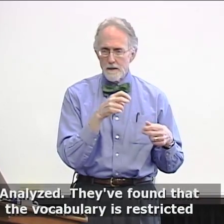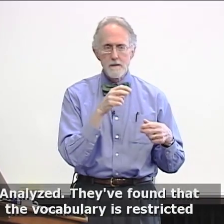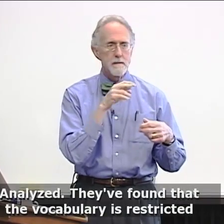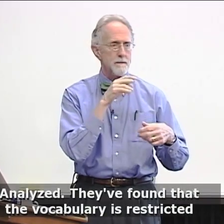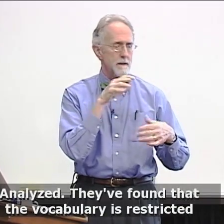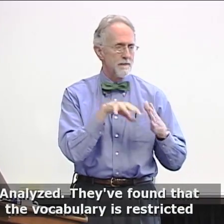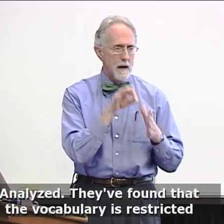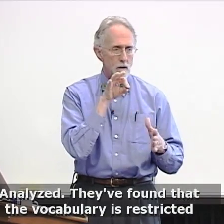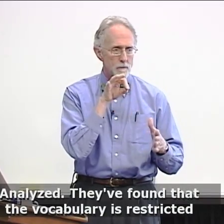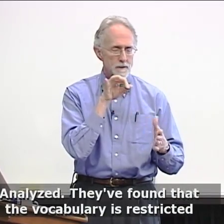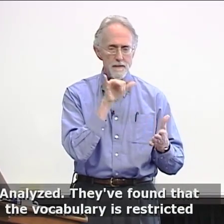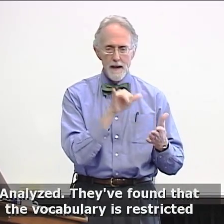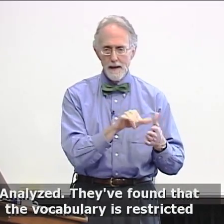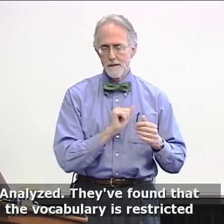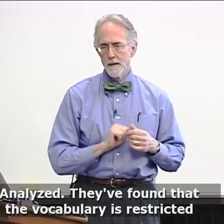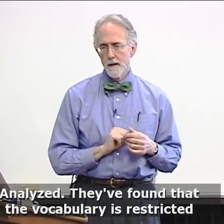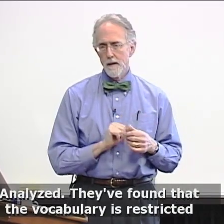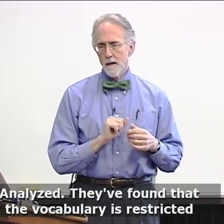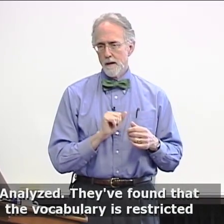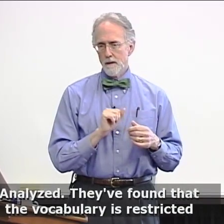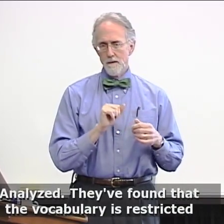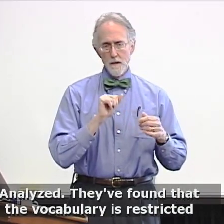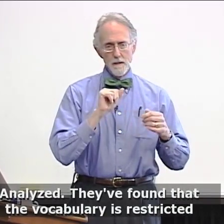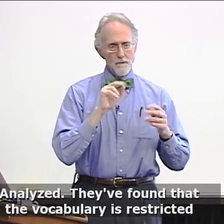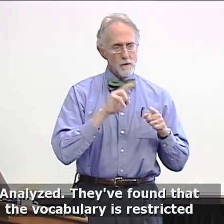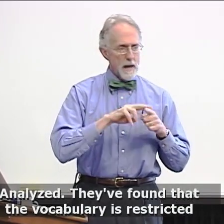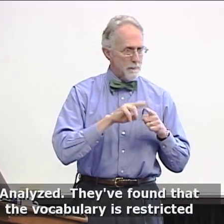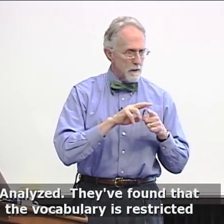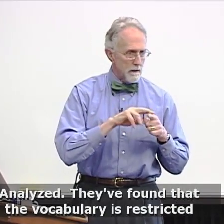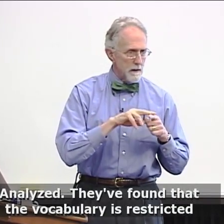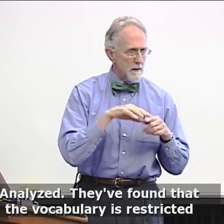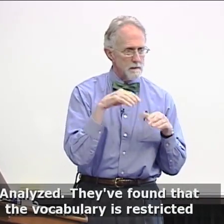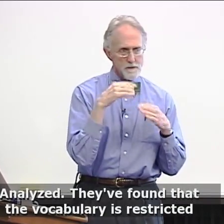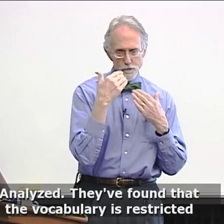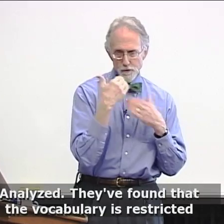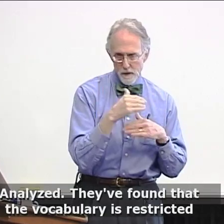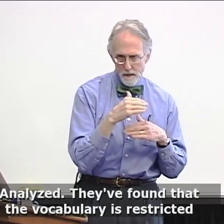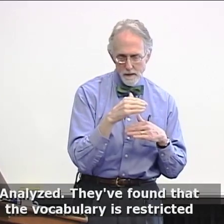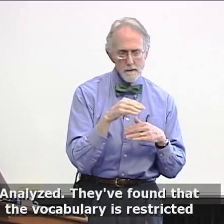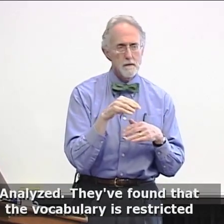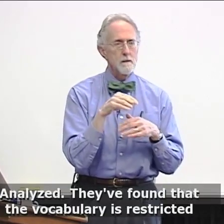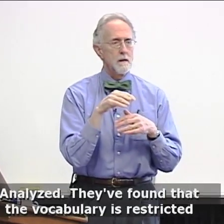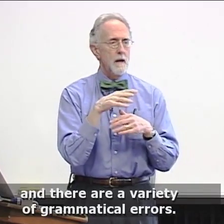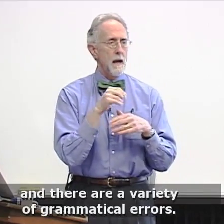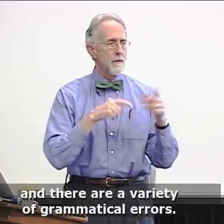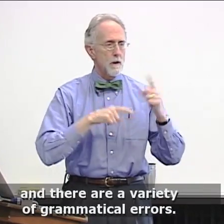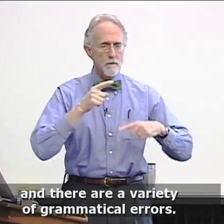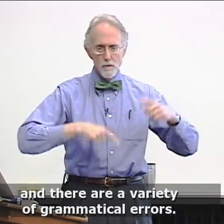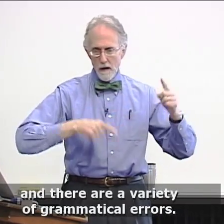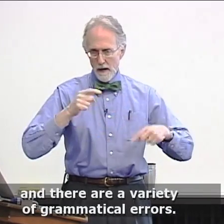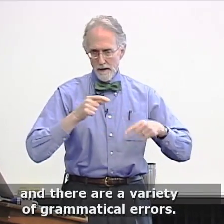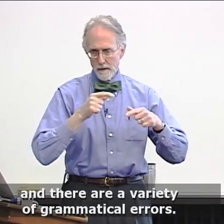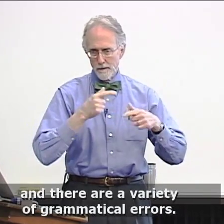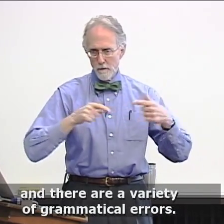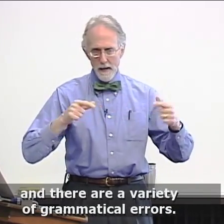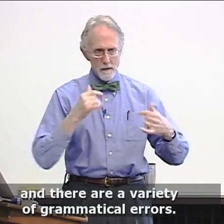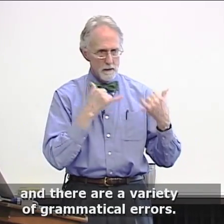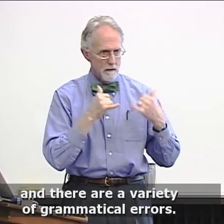Analyzed, they found that the vocabulary is restricted and there are a variety of grammatical